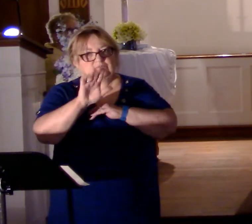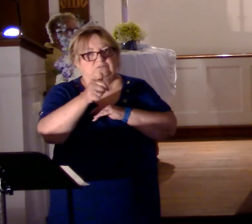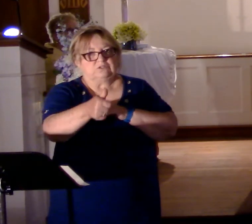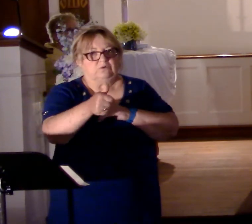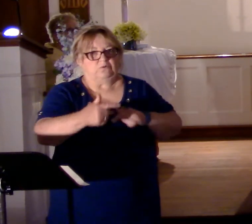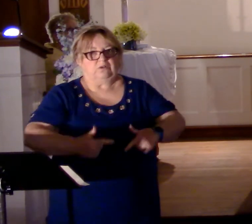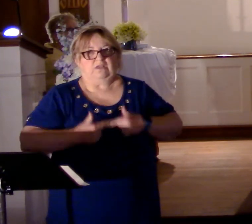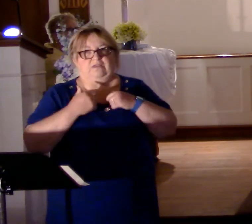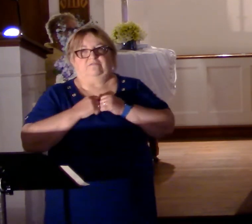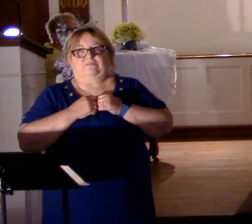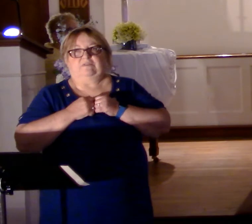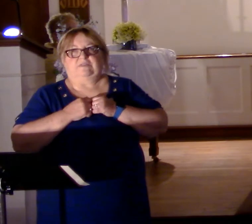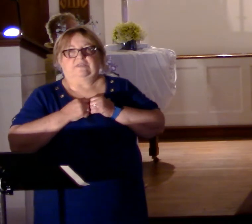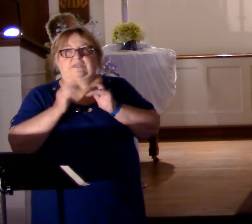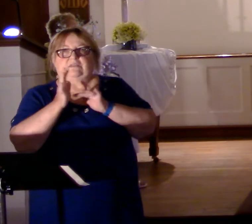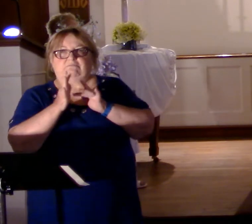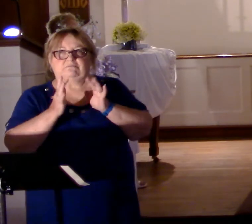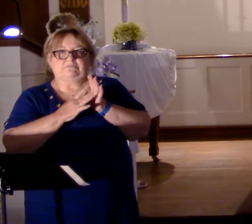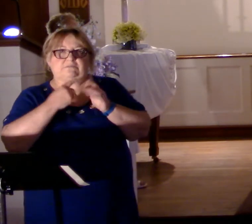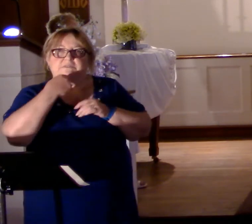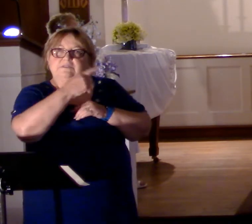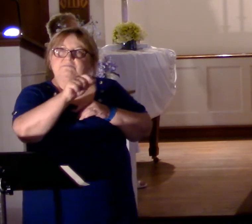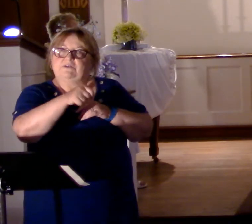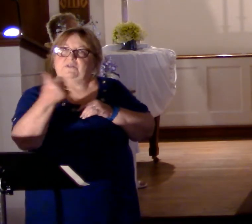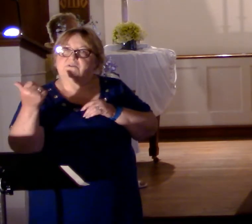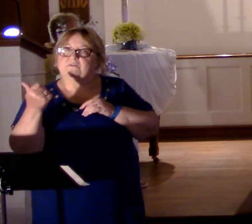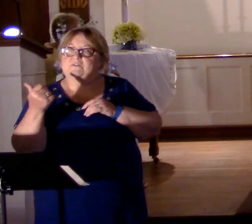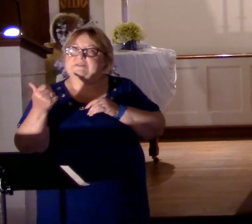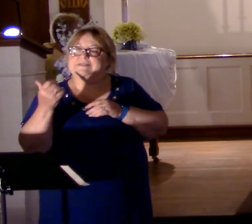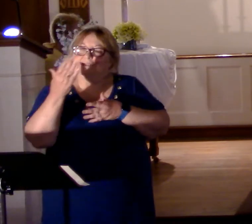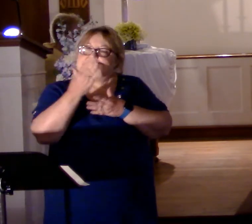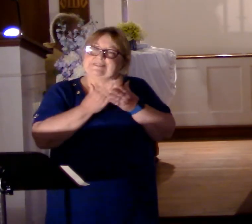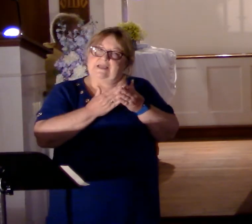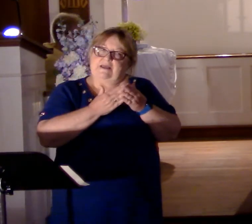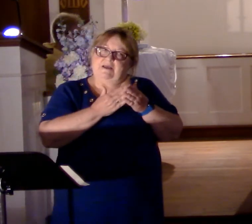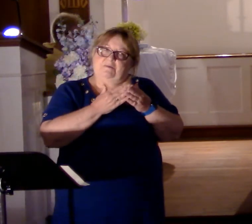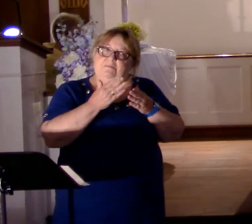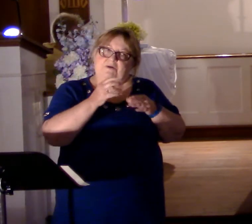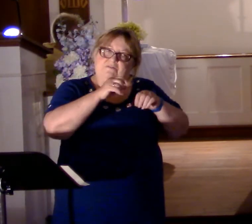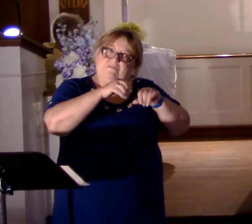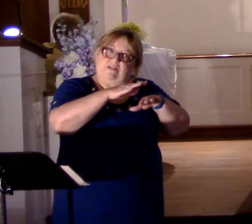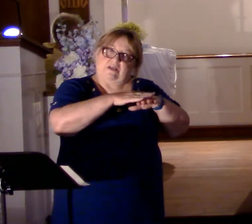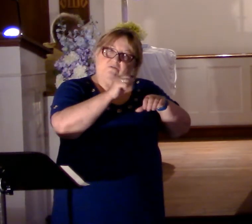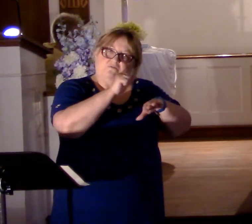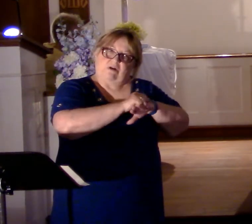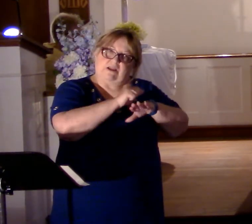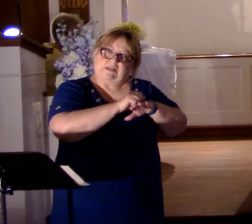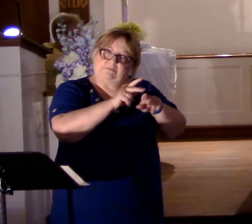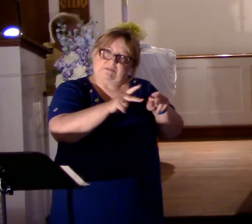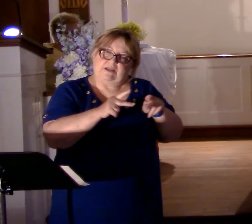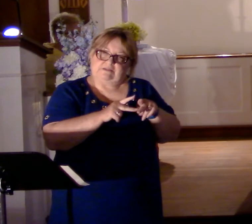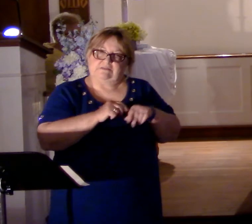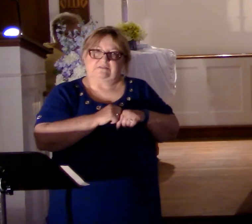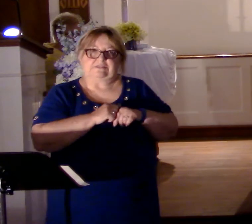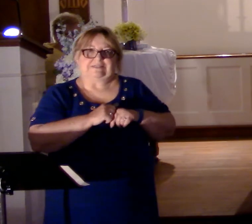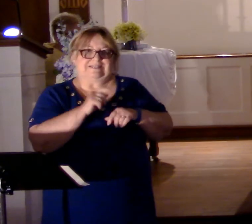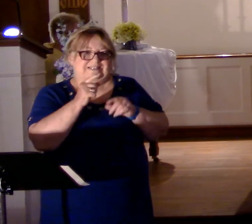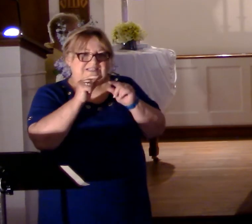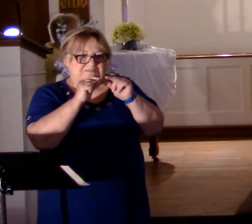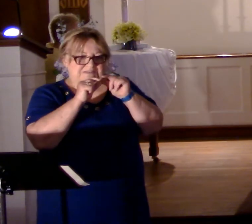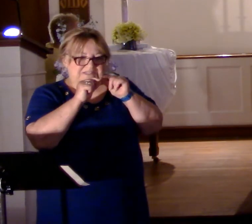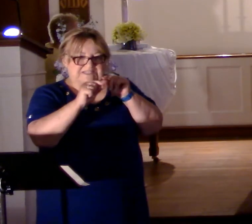lives. Jesus said about others, some fell on rocky places. This was